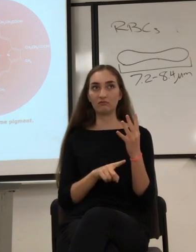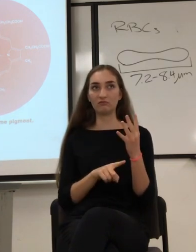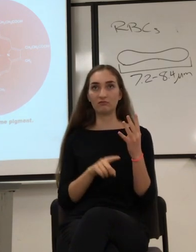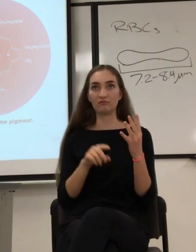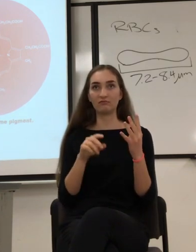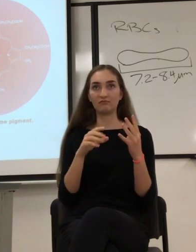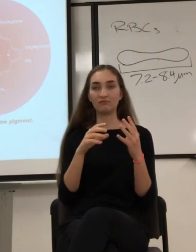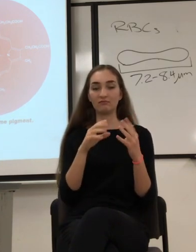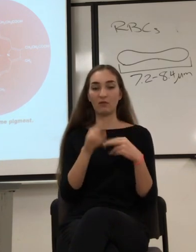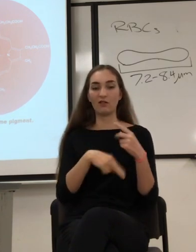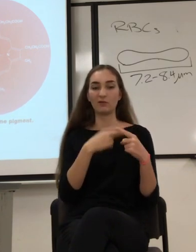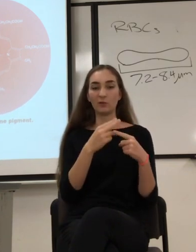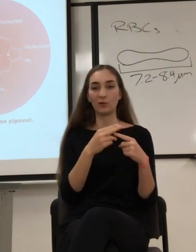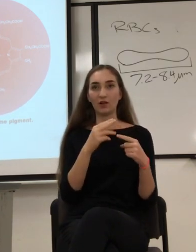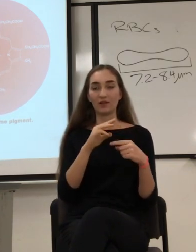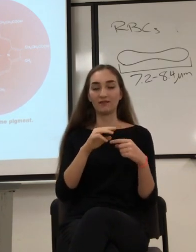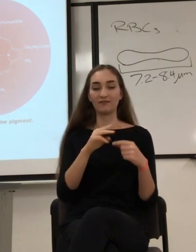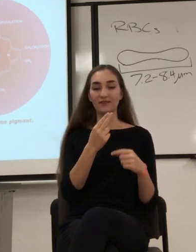four O2s.